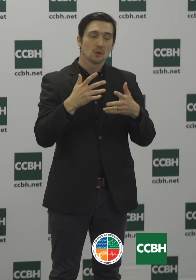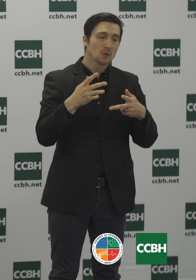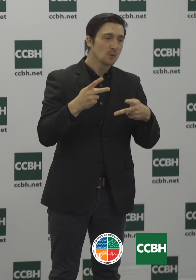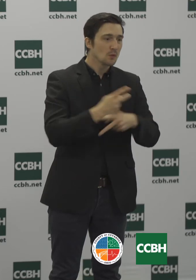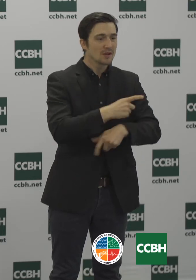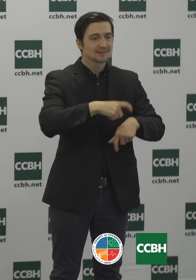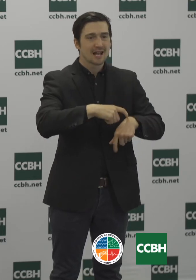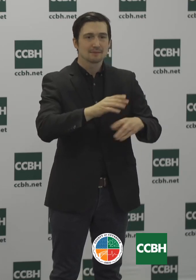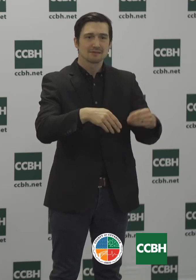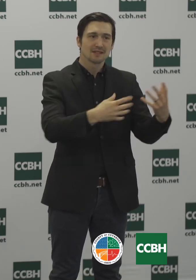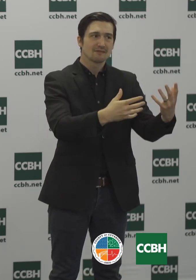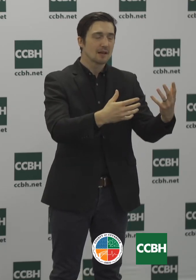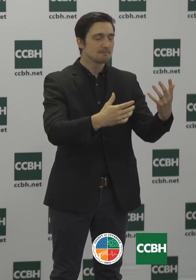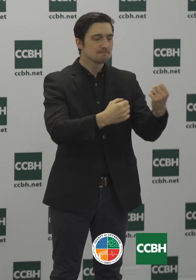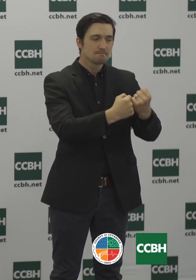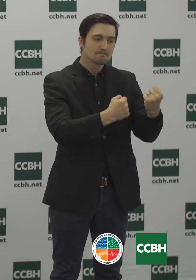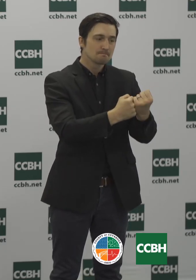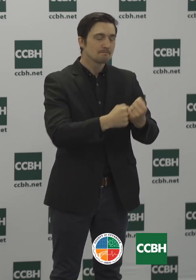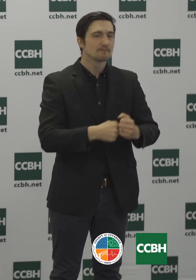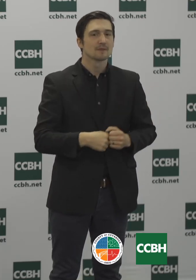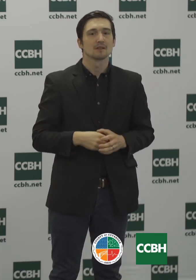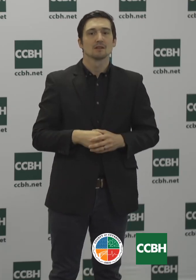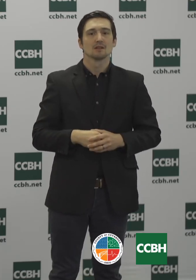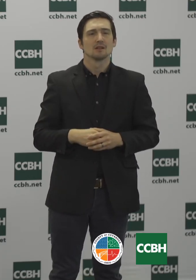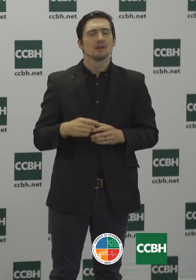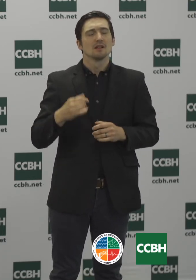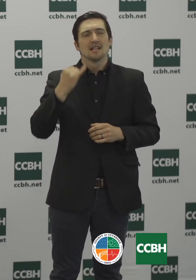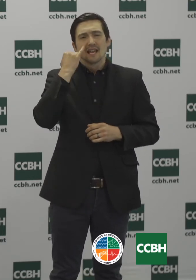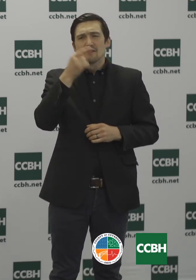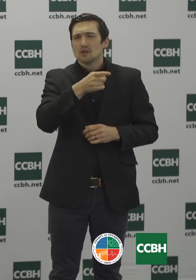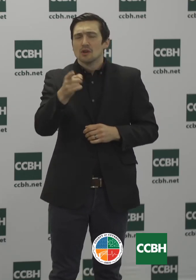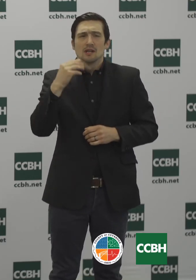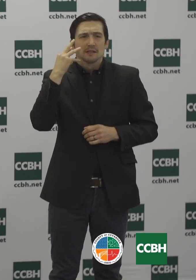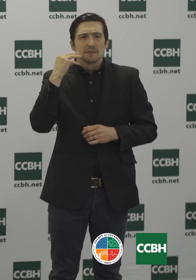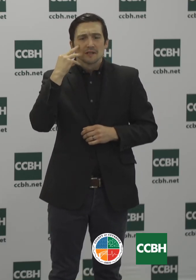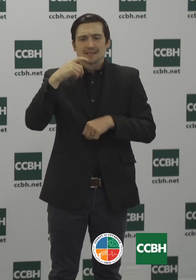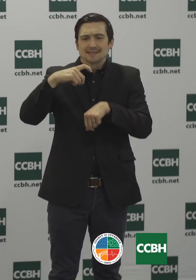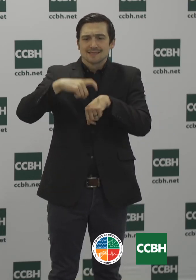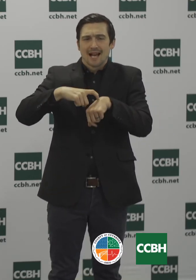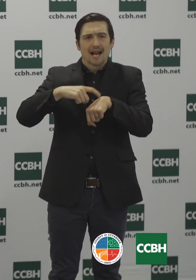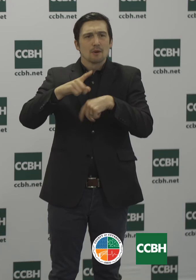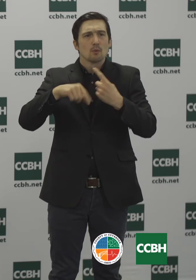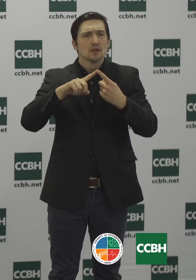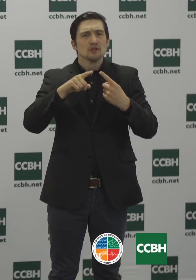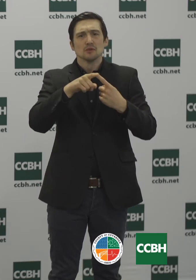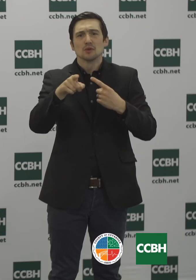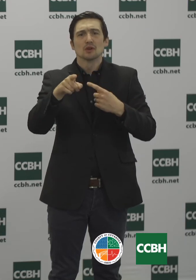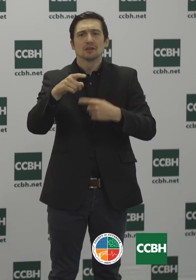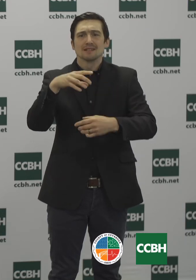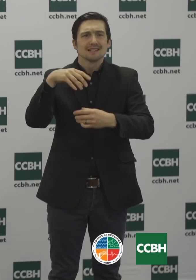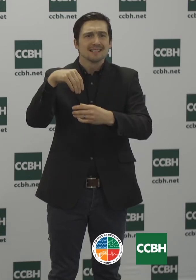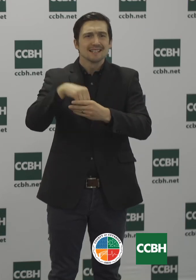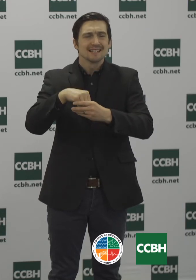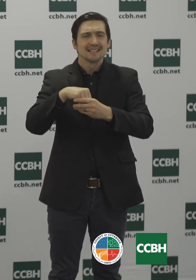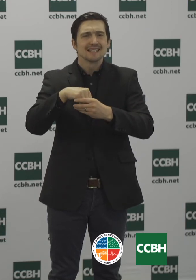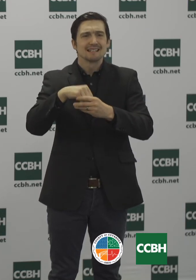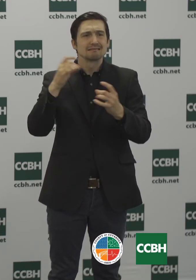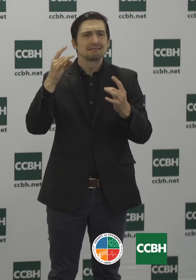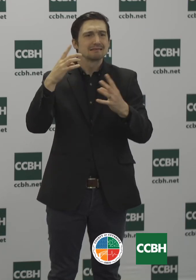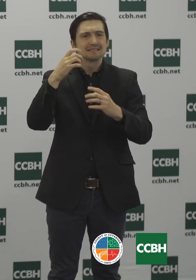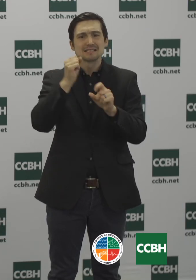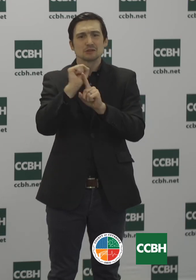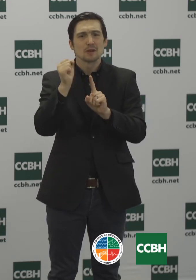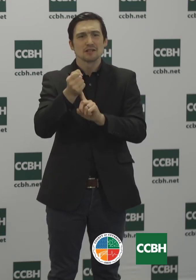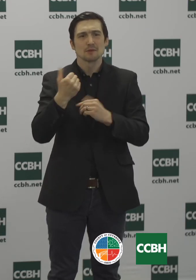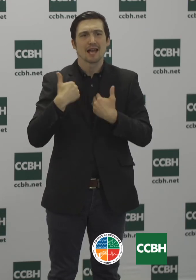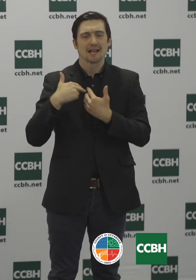people often remember the nurse who took care of them or their family member through a difficult time. But the truth